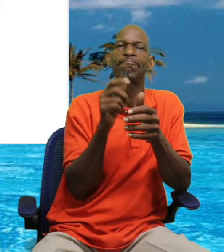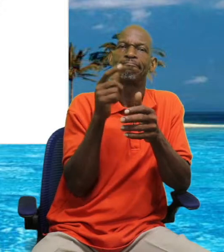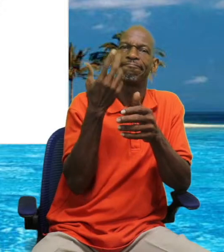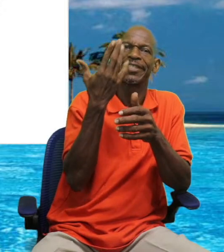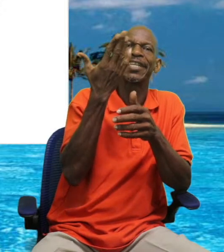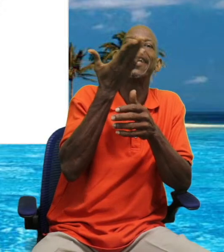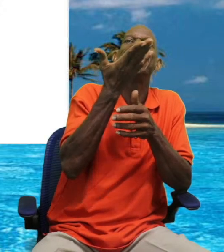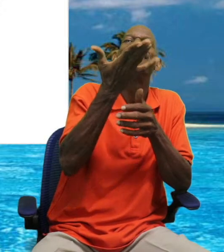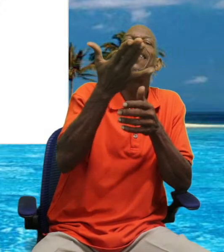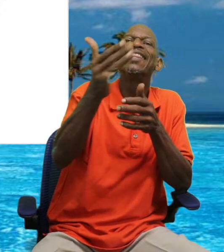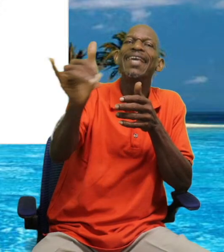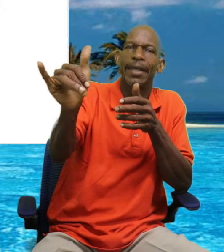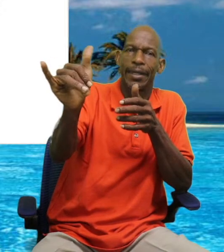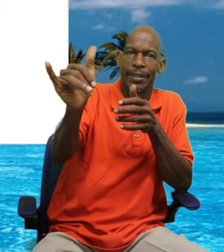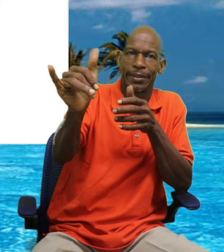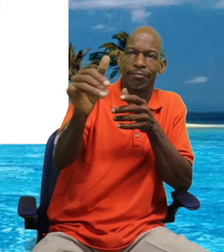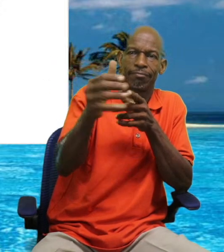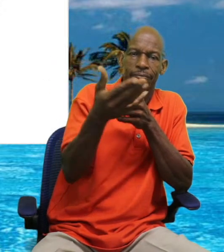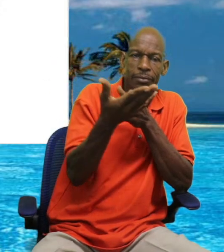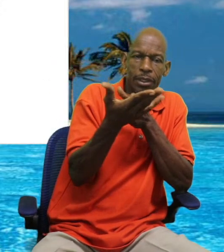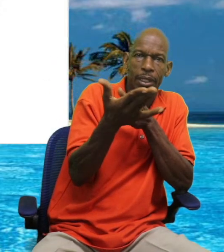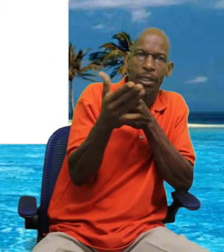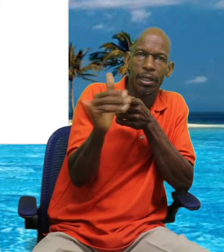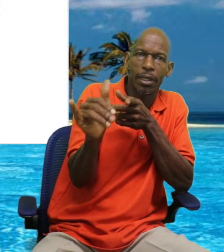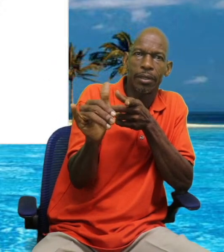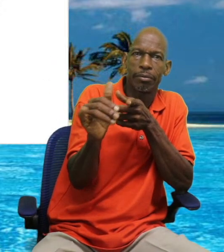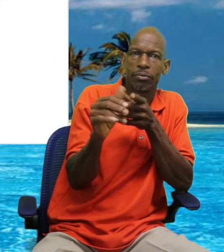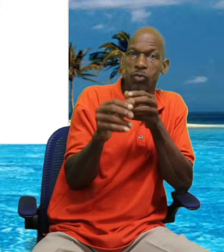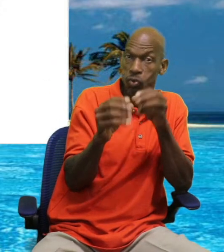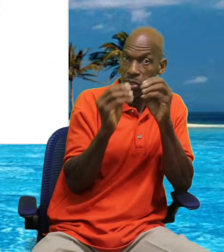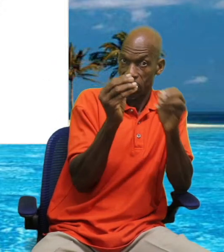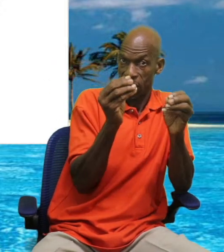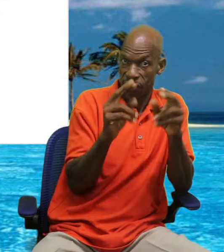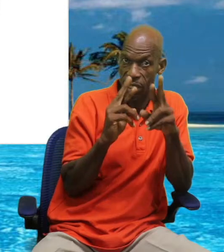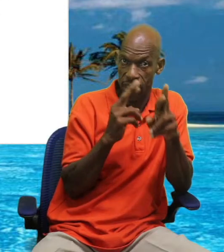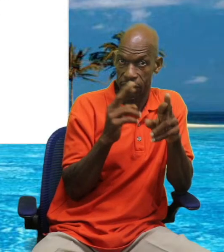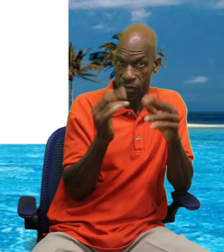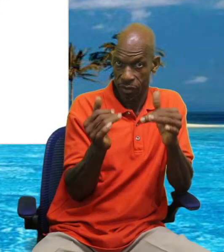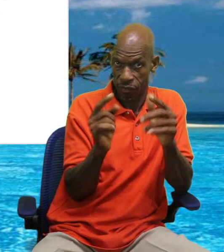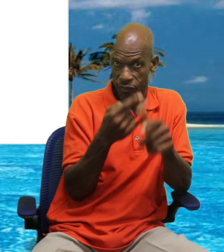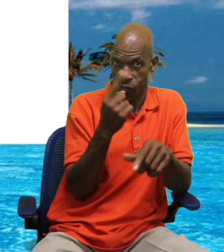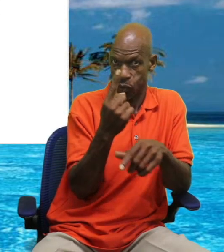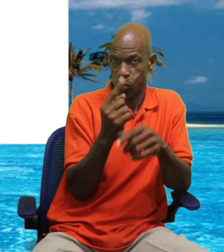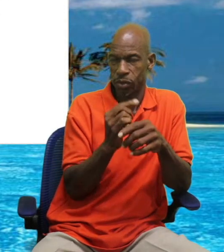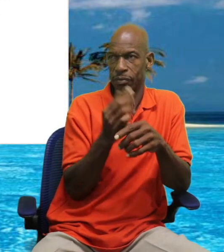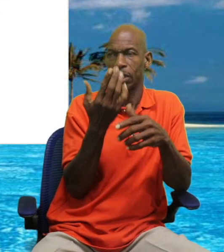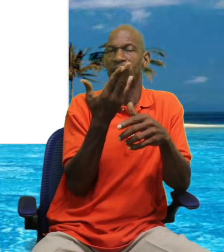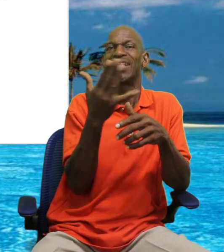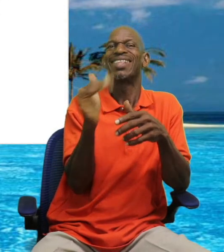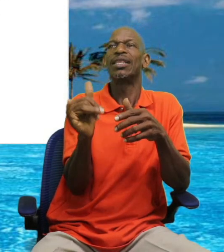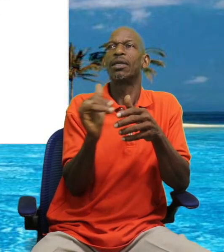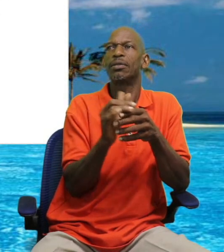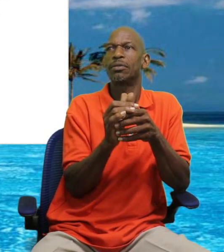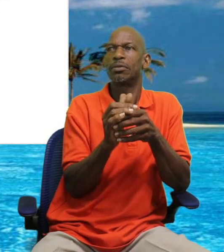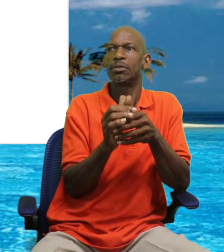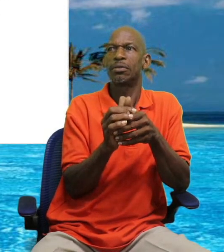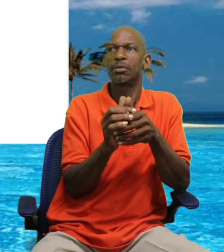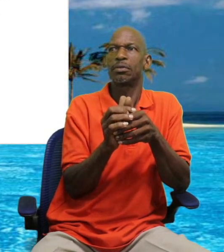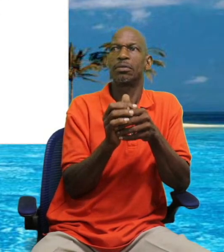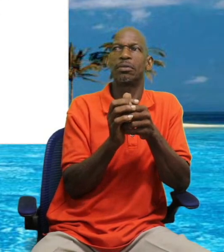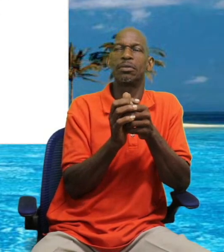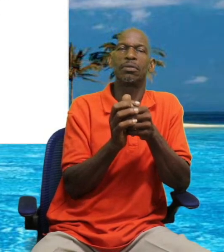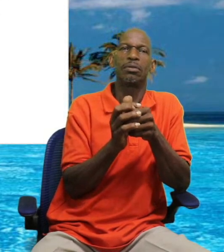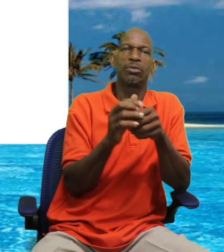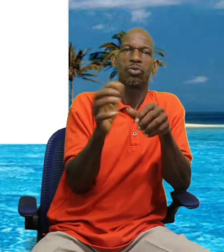they. And I give you the answer for this first one. So we have they. So I'm taking out